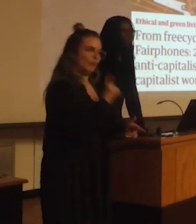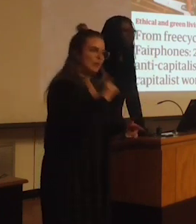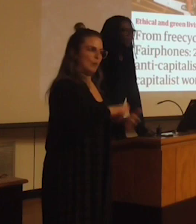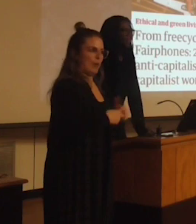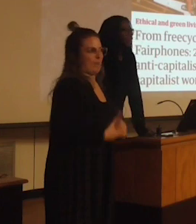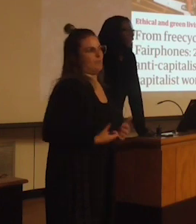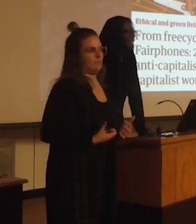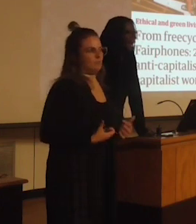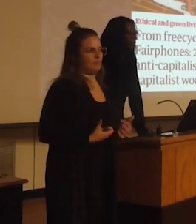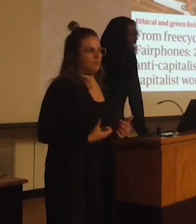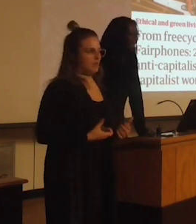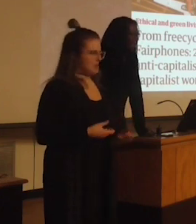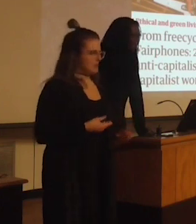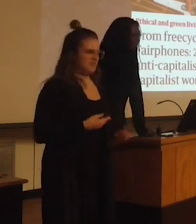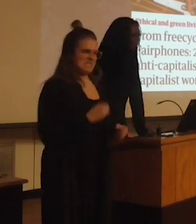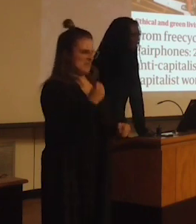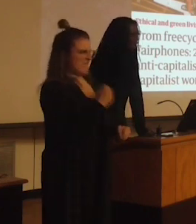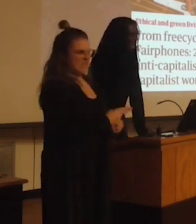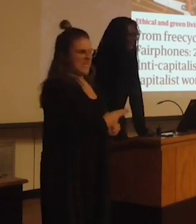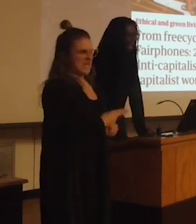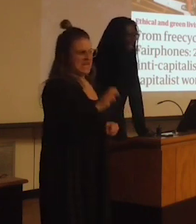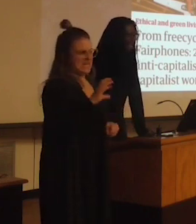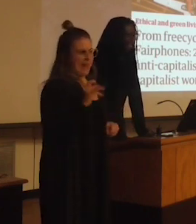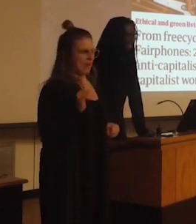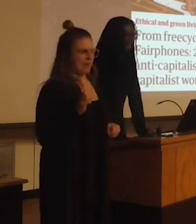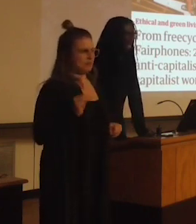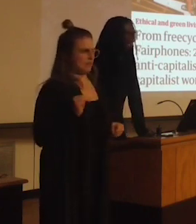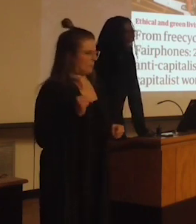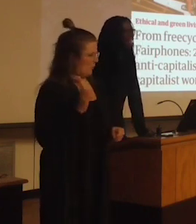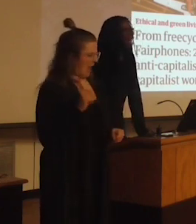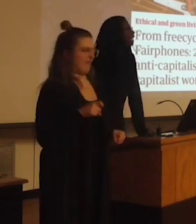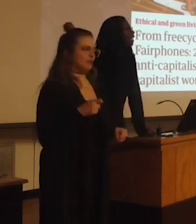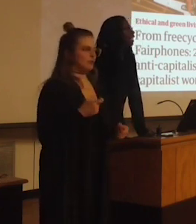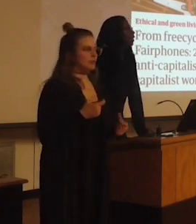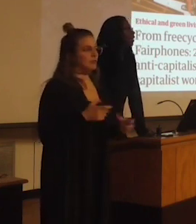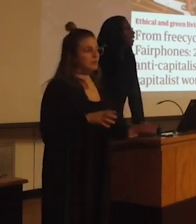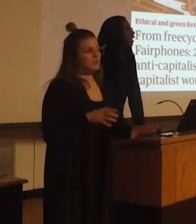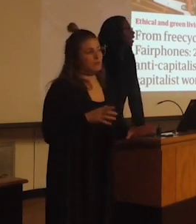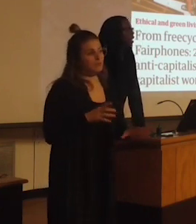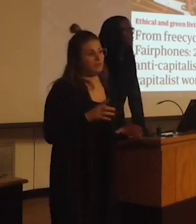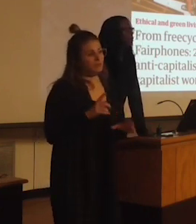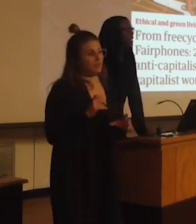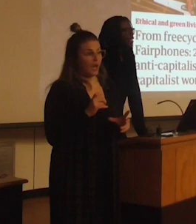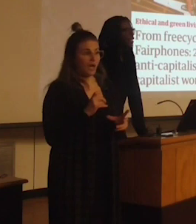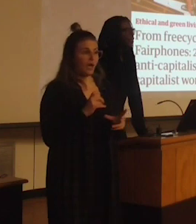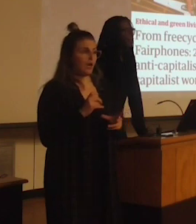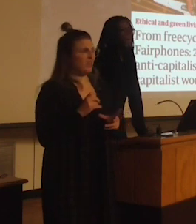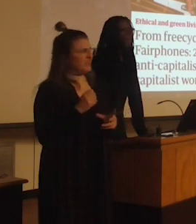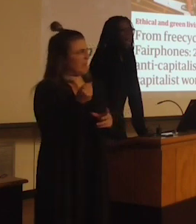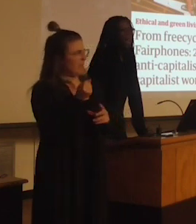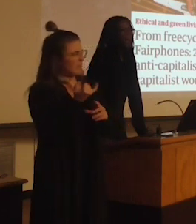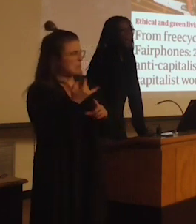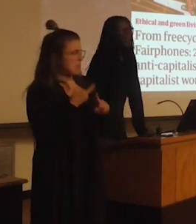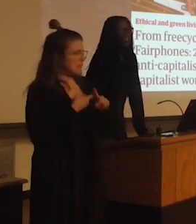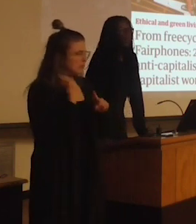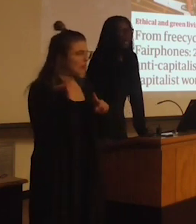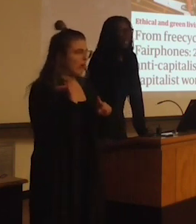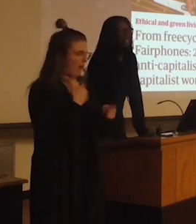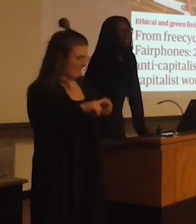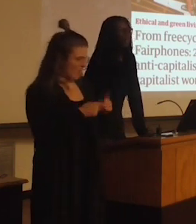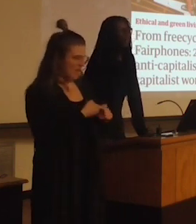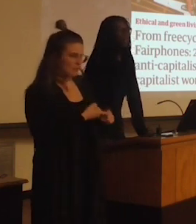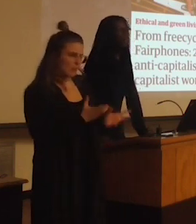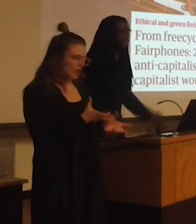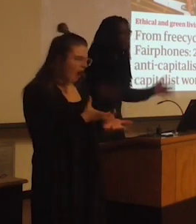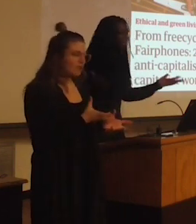problem, defeating capitalism. And like, I had gotten into it like a couple of months ago with a friend of